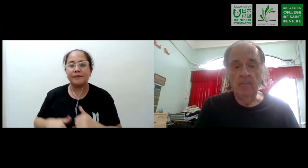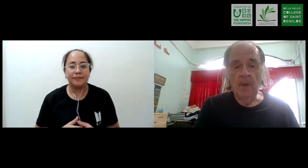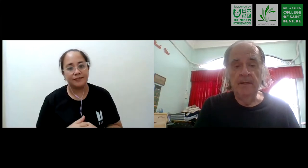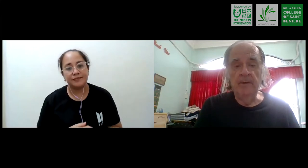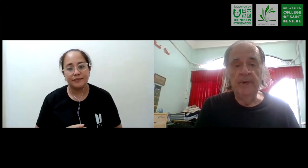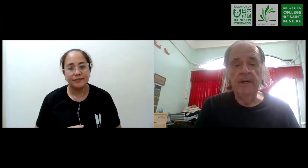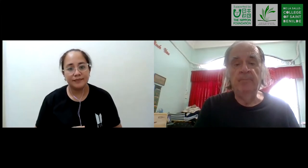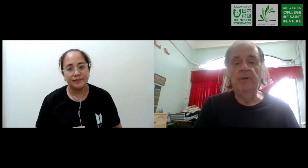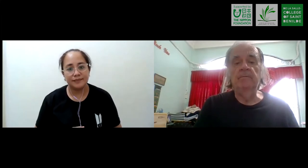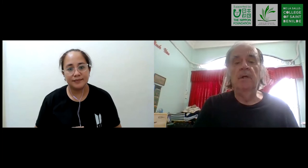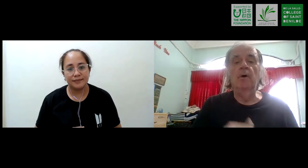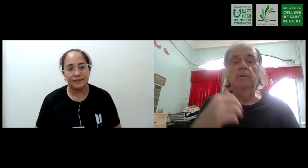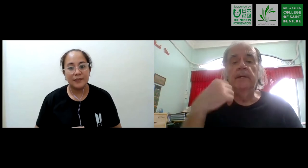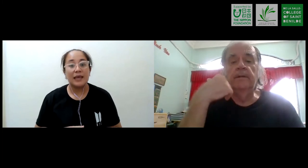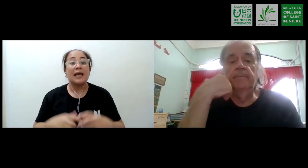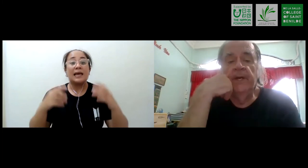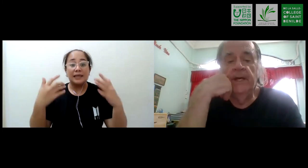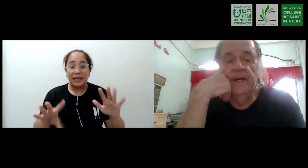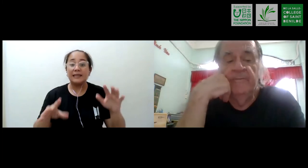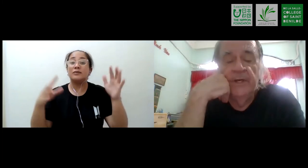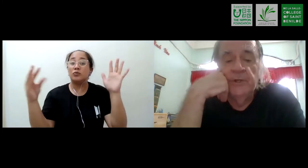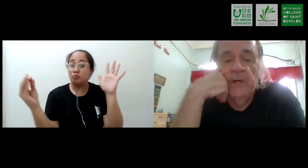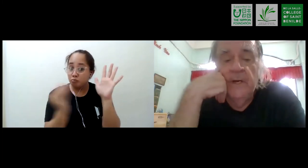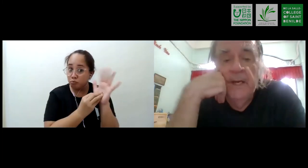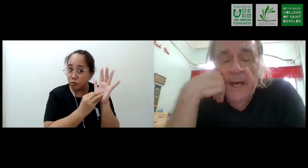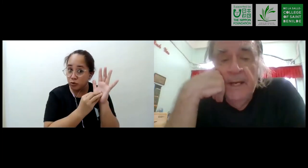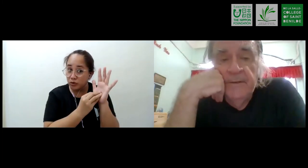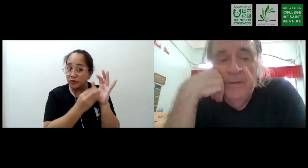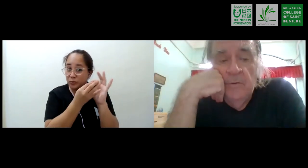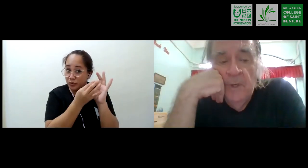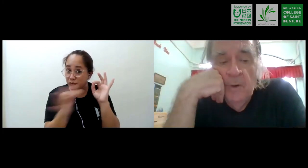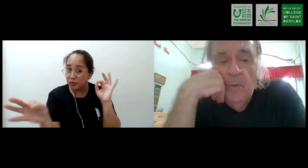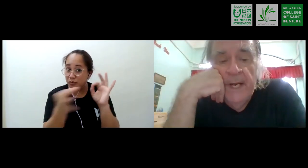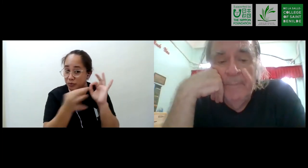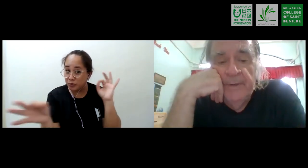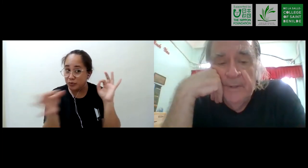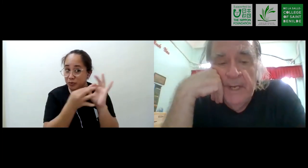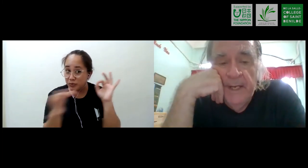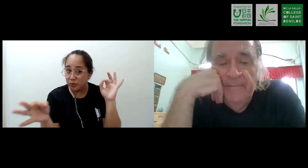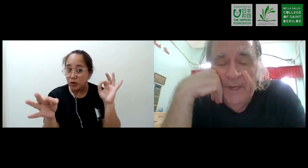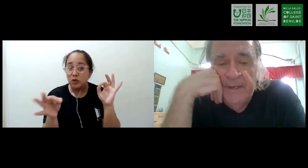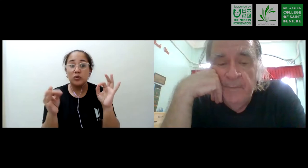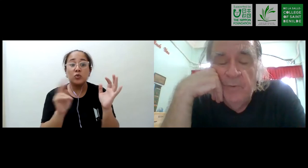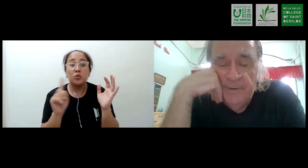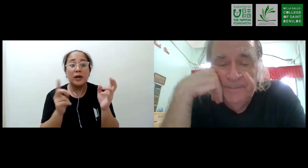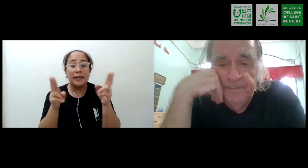And then we can put a note in the beginning of the dictionary as to what happens and give examples.